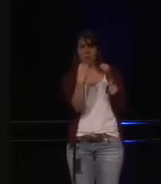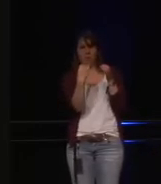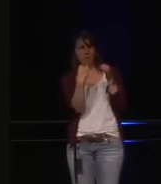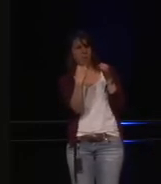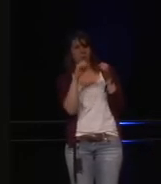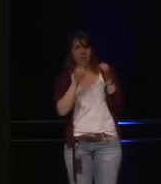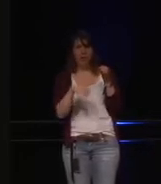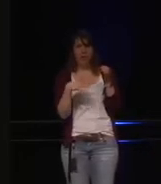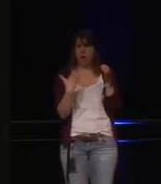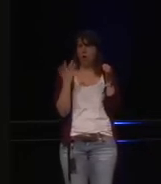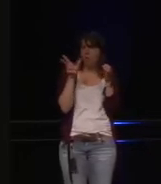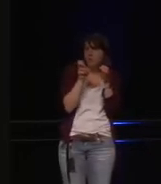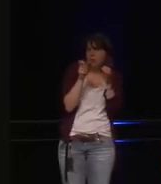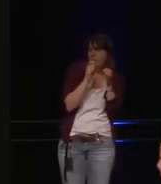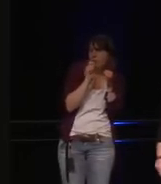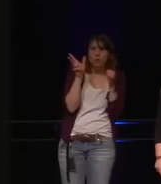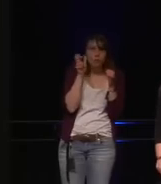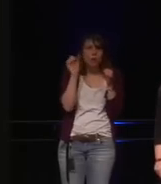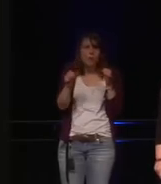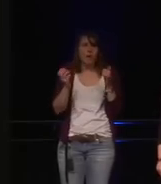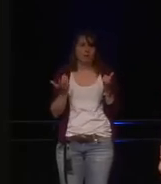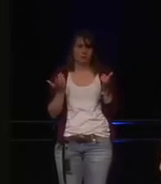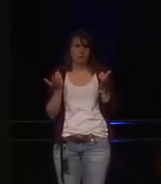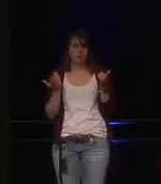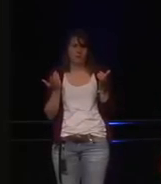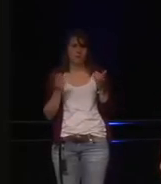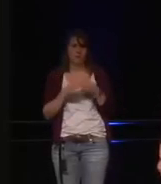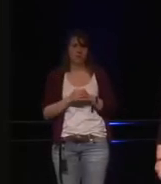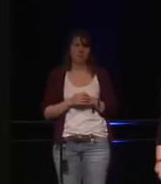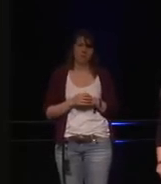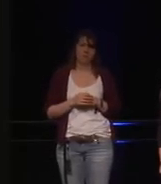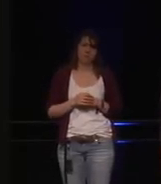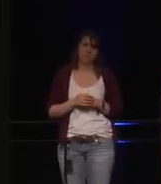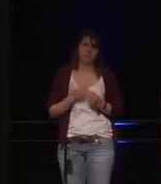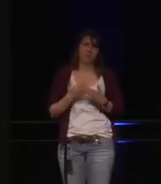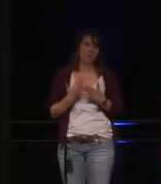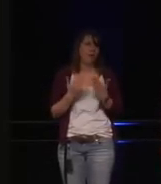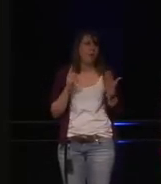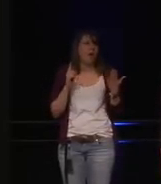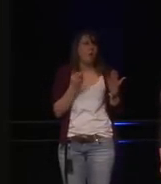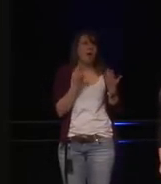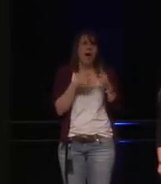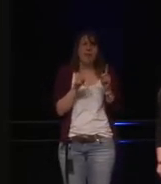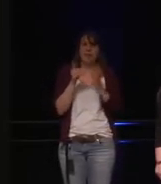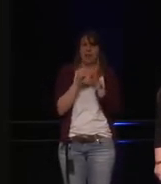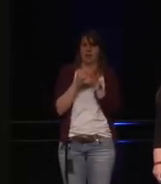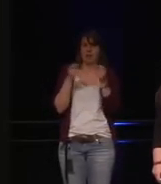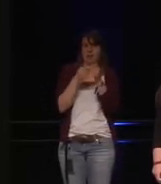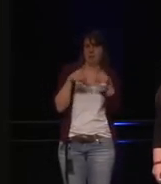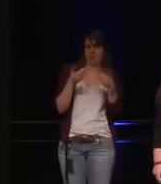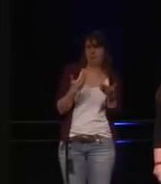could connect to the toy and listen to children or ask questions or threaten them.